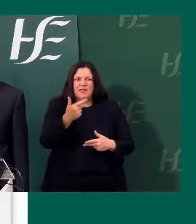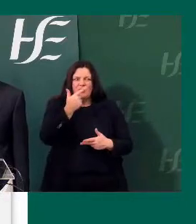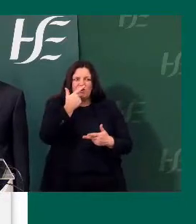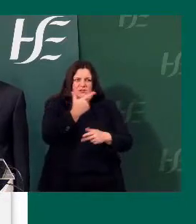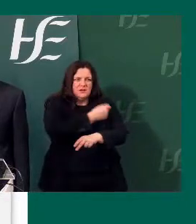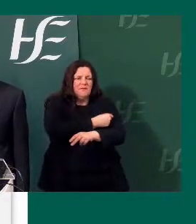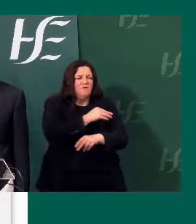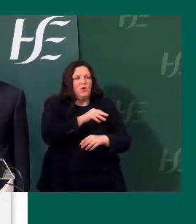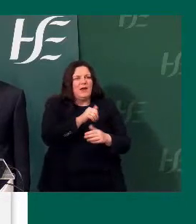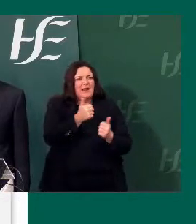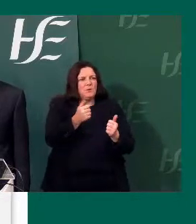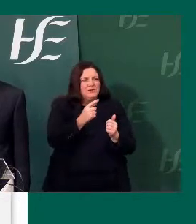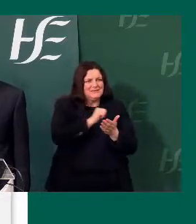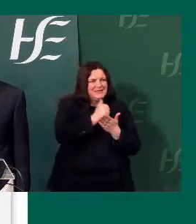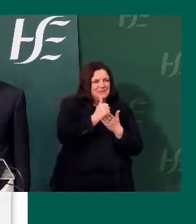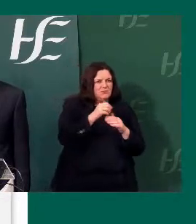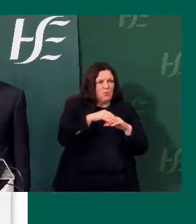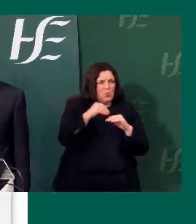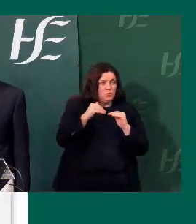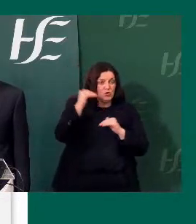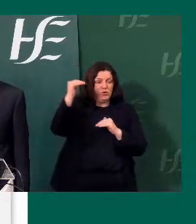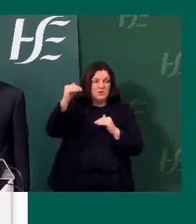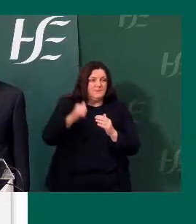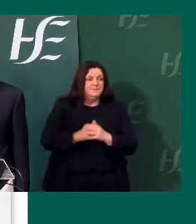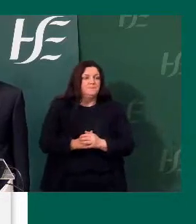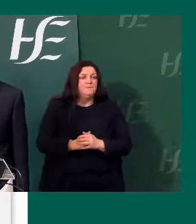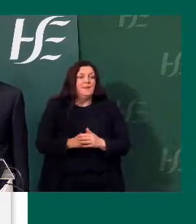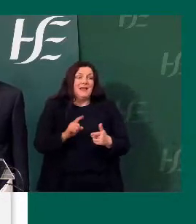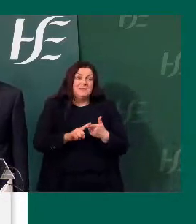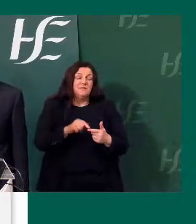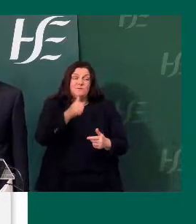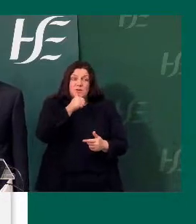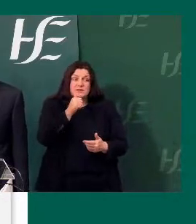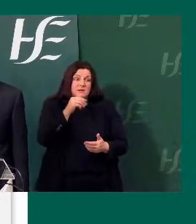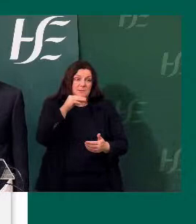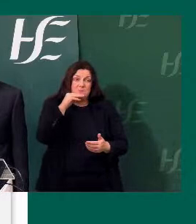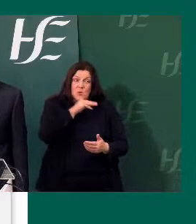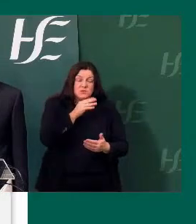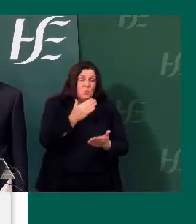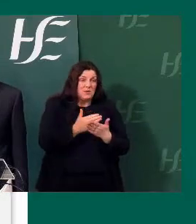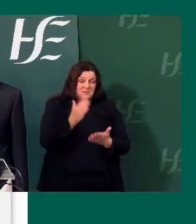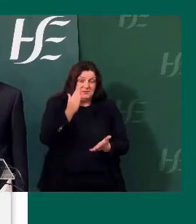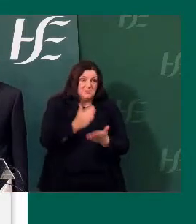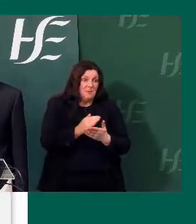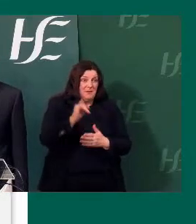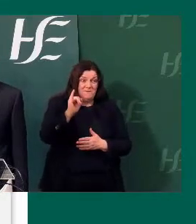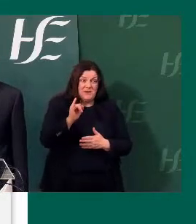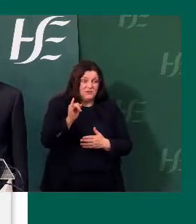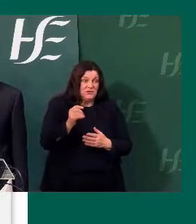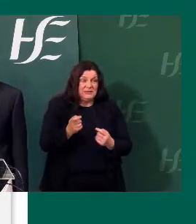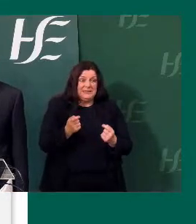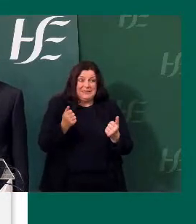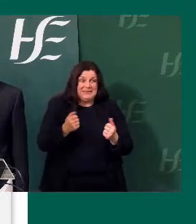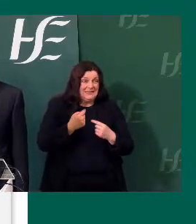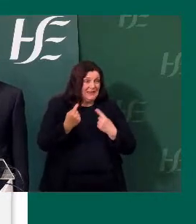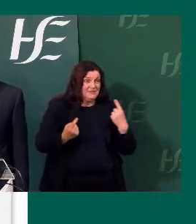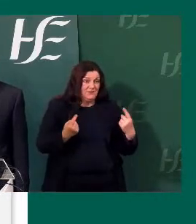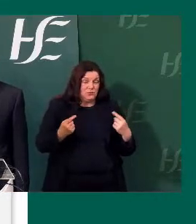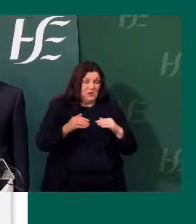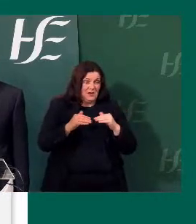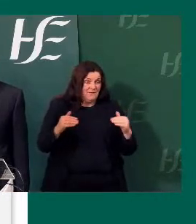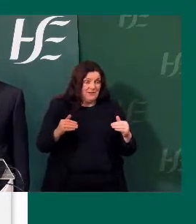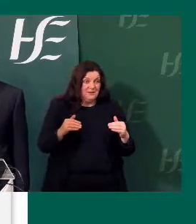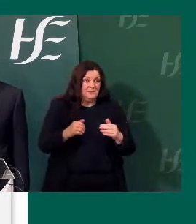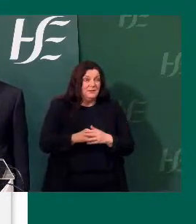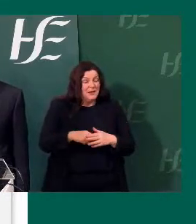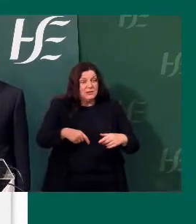aged 16 or older. And finally, a prevention of infection, which is relatively easy at an individual level, although